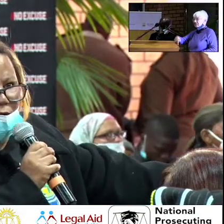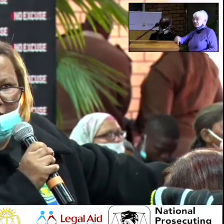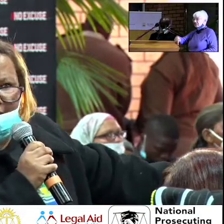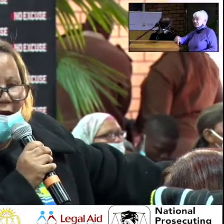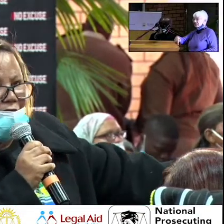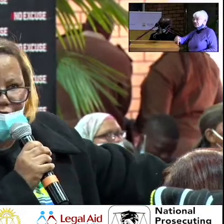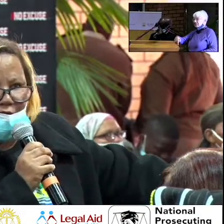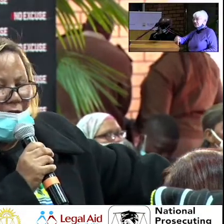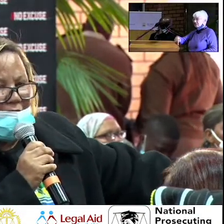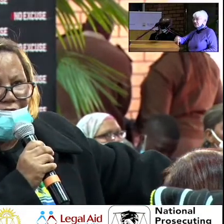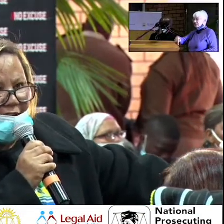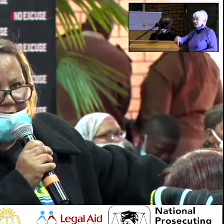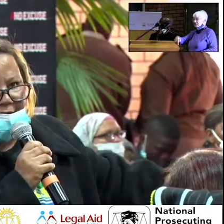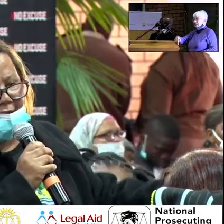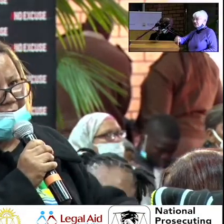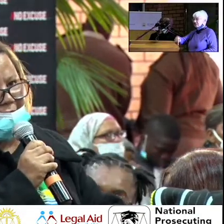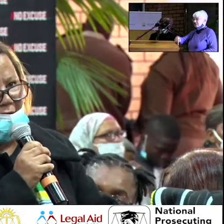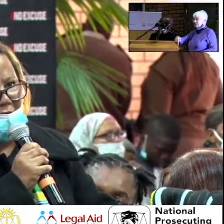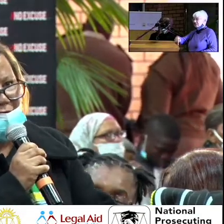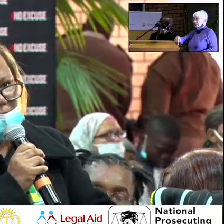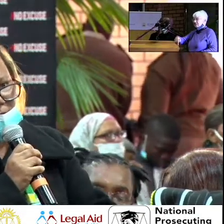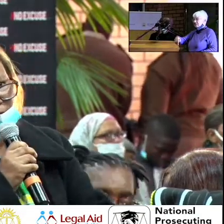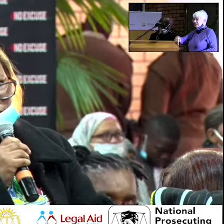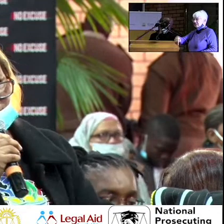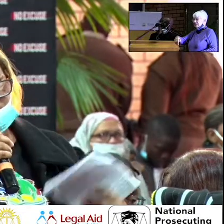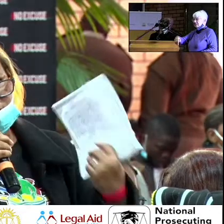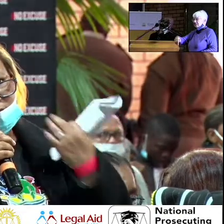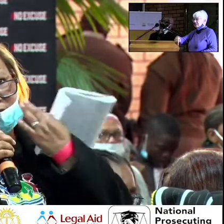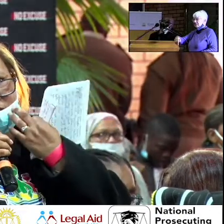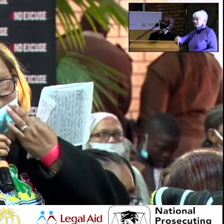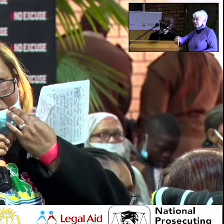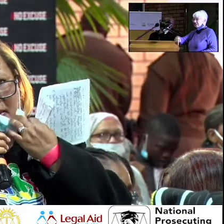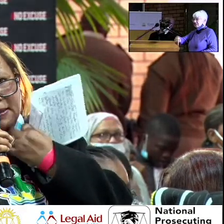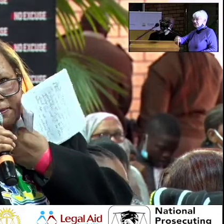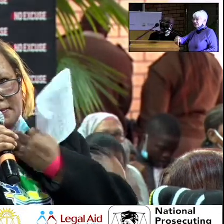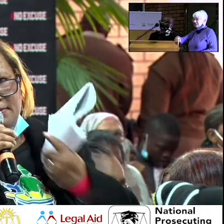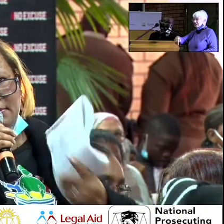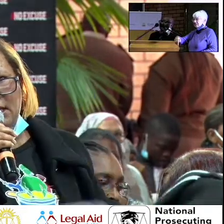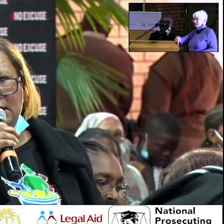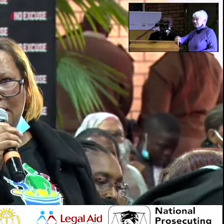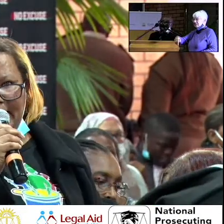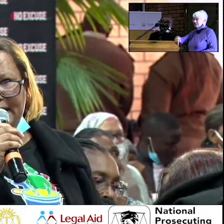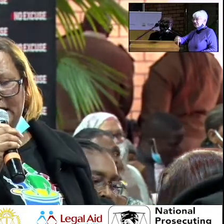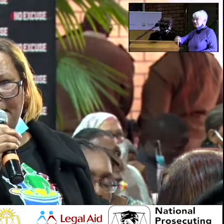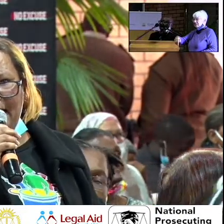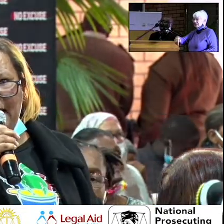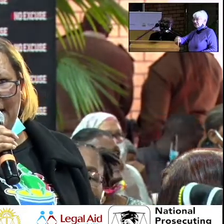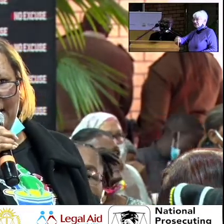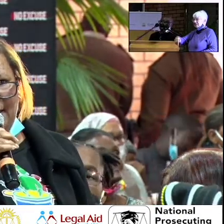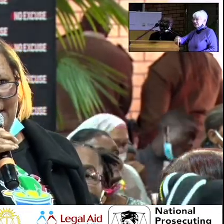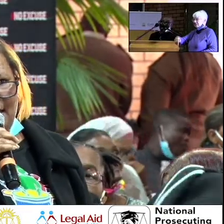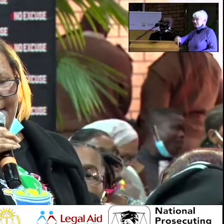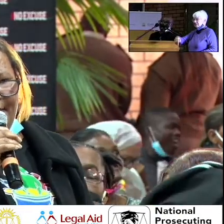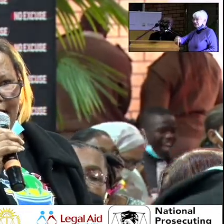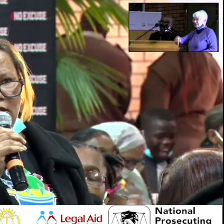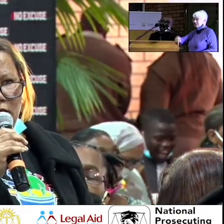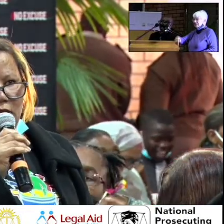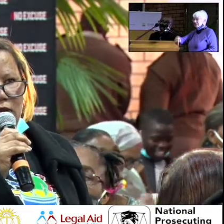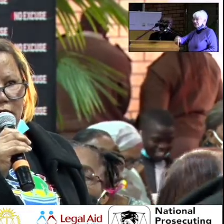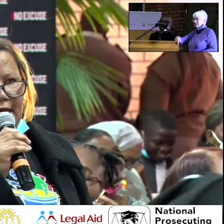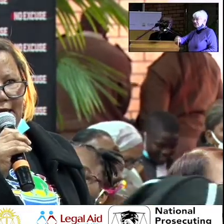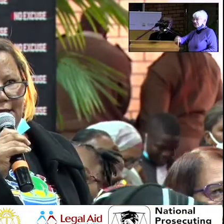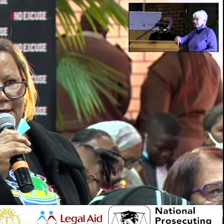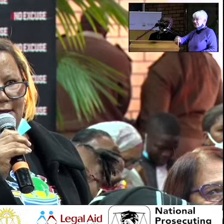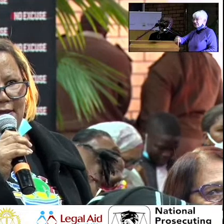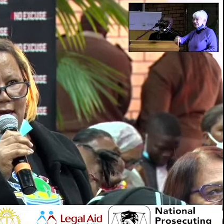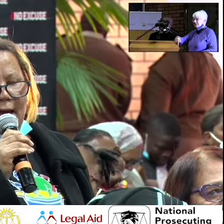woman couldn't defend herself. All right, thank you very much. So that is my plea to you